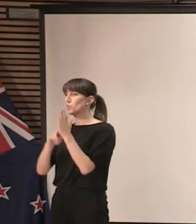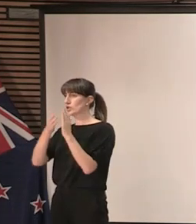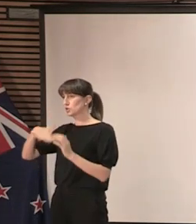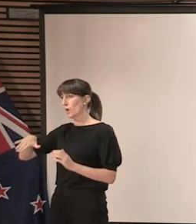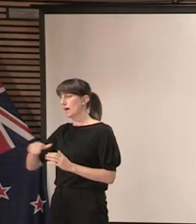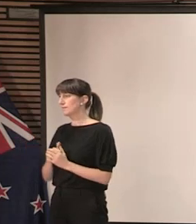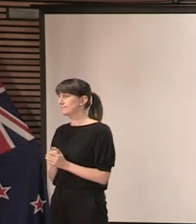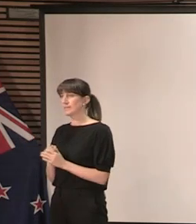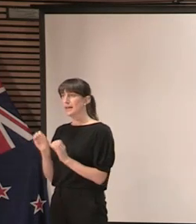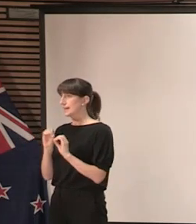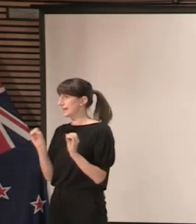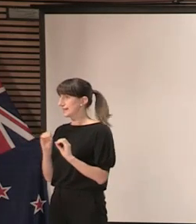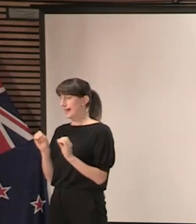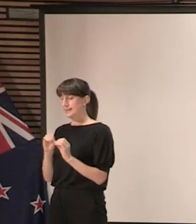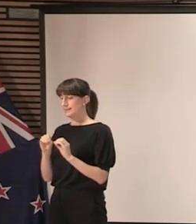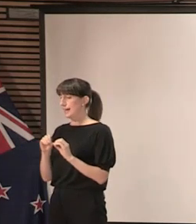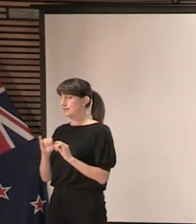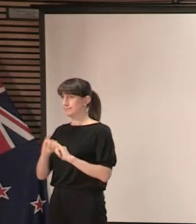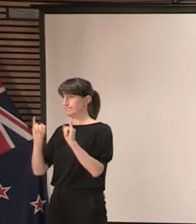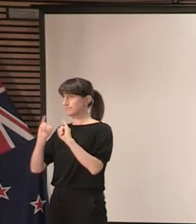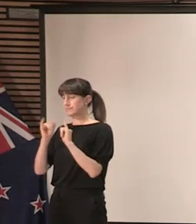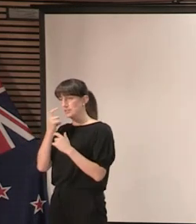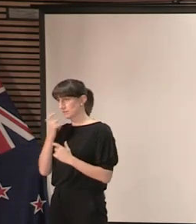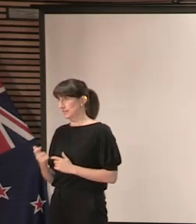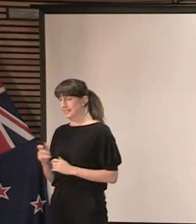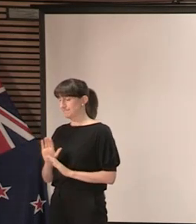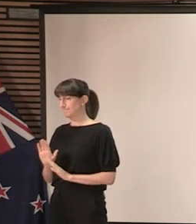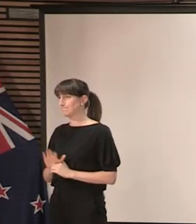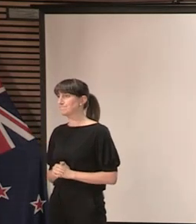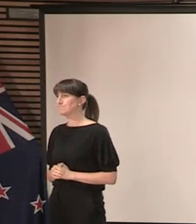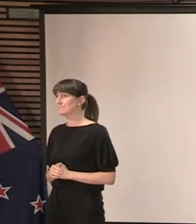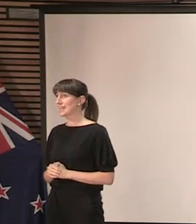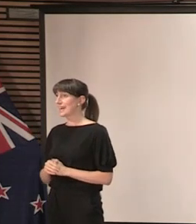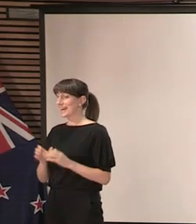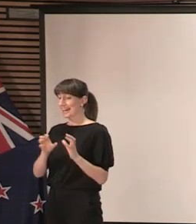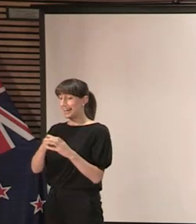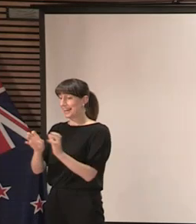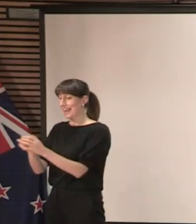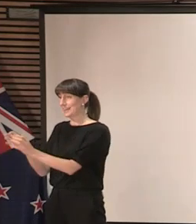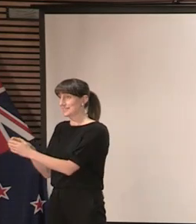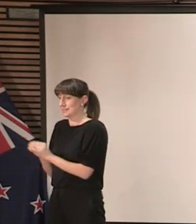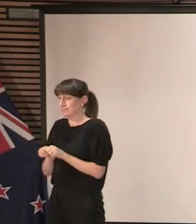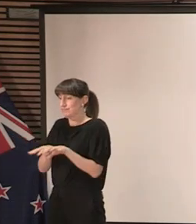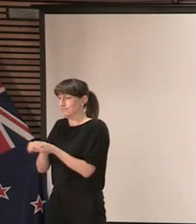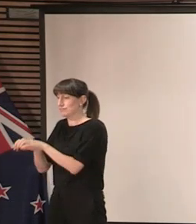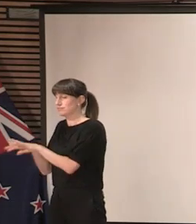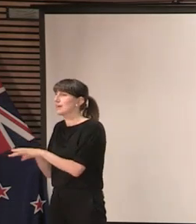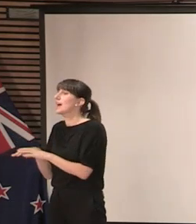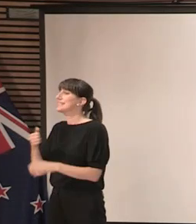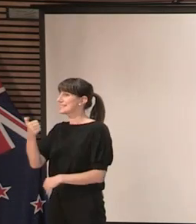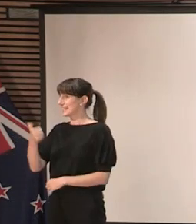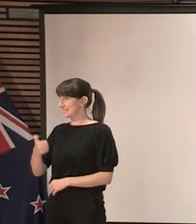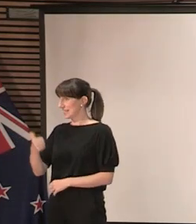these people are in a critical condition. There are still 16 significant clusters and 4 more